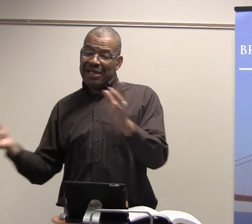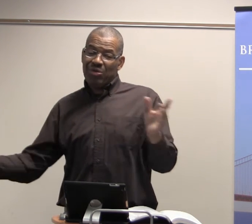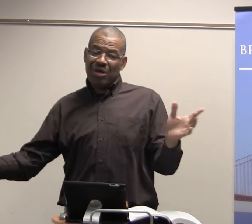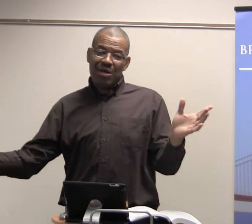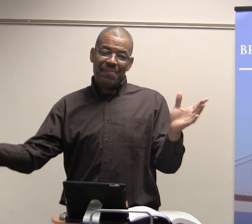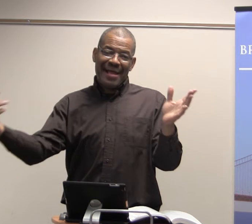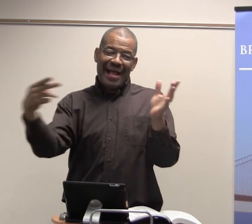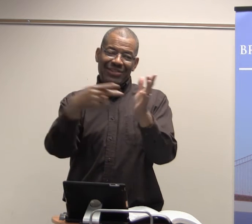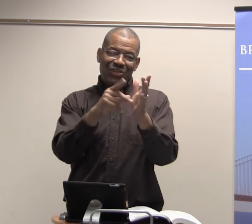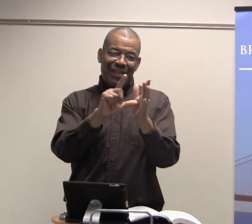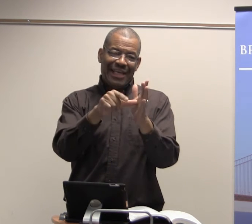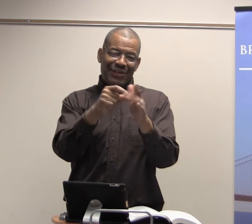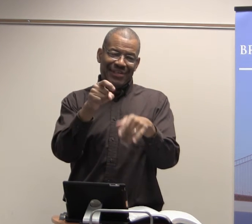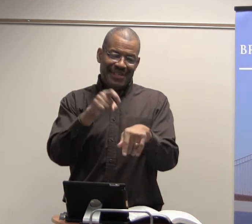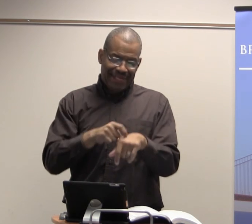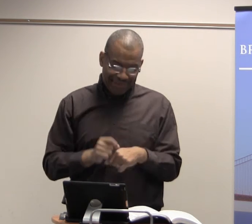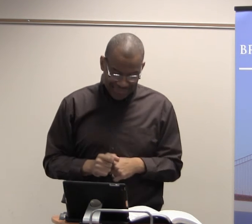Sometimes he won't come back to a later time.